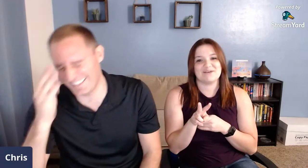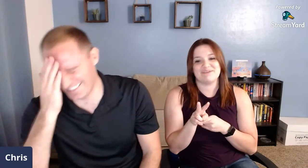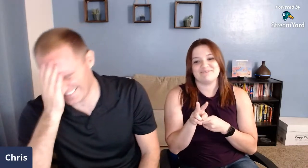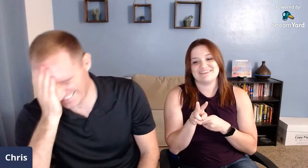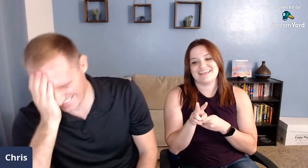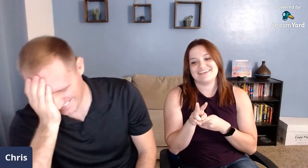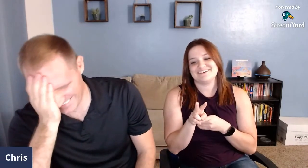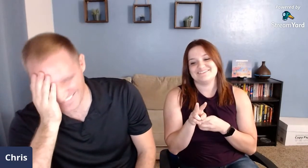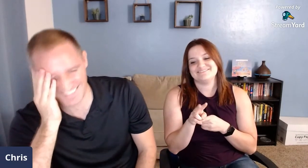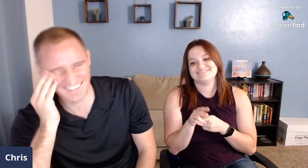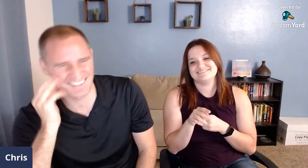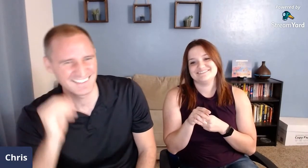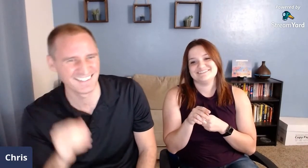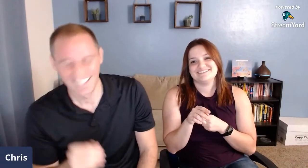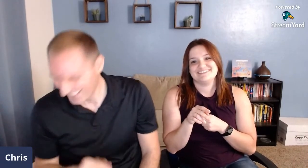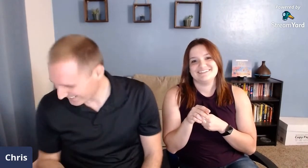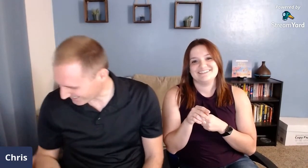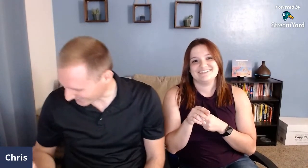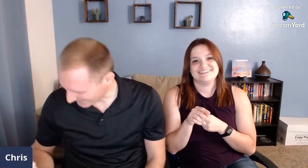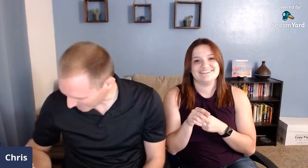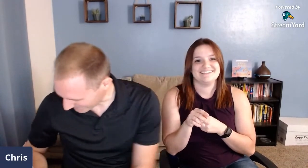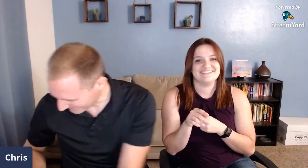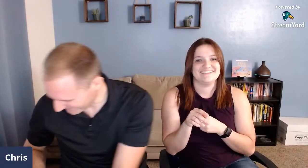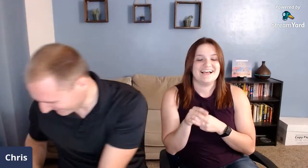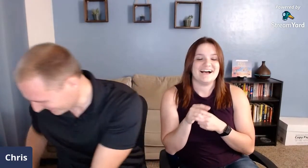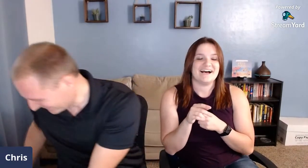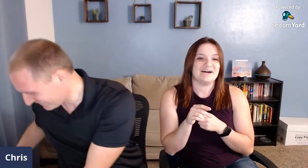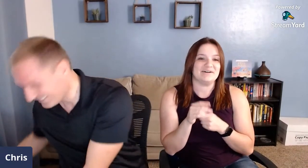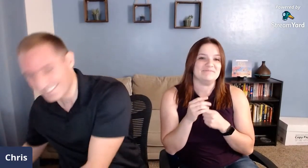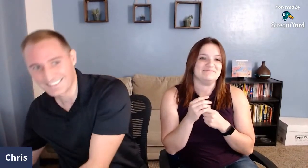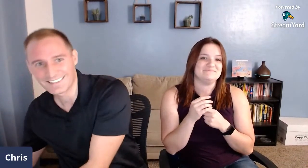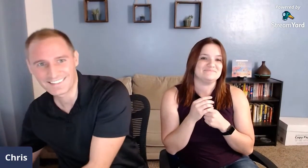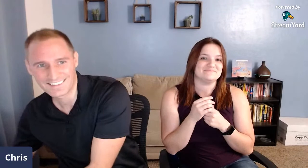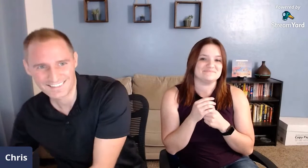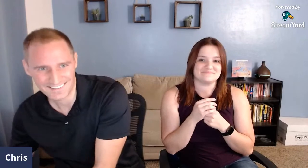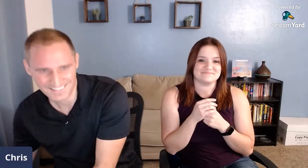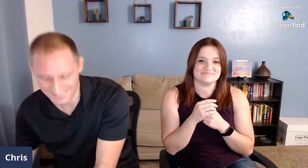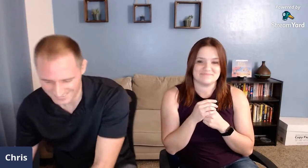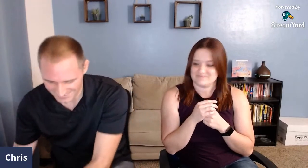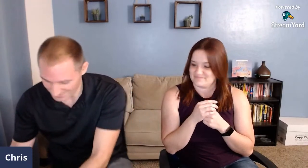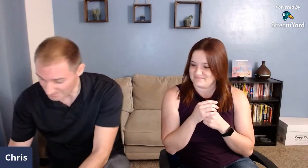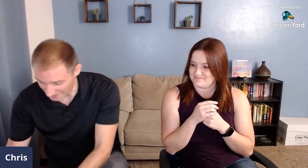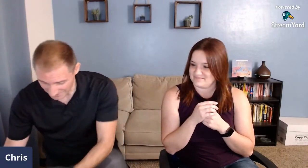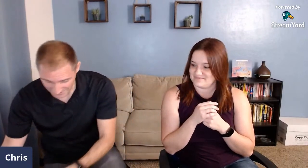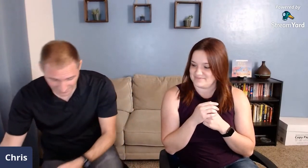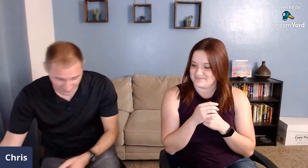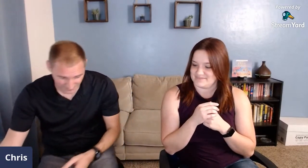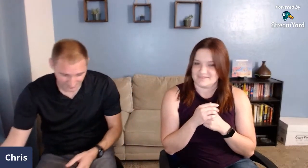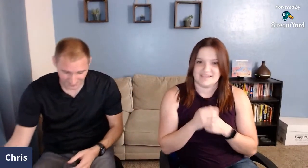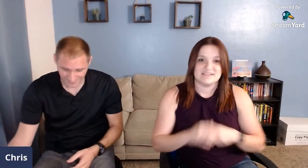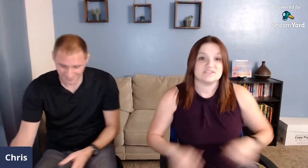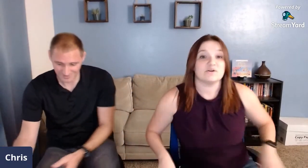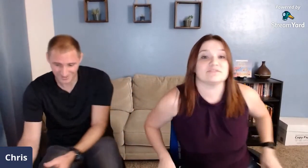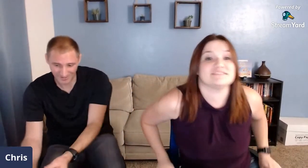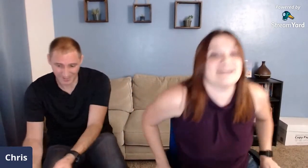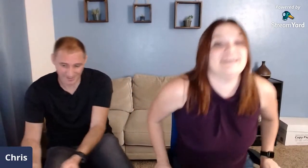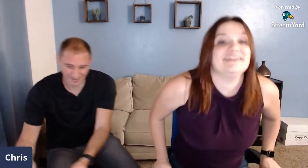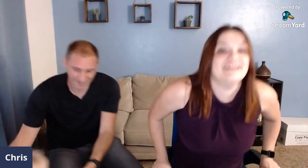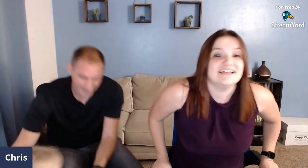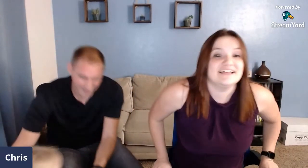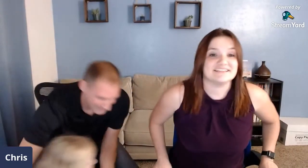Good job, baby. Thank you. Go ahead, baby. No, I didn't by myself. By yourself?